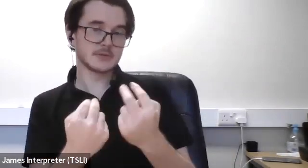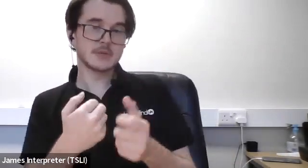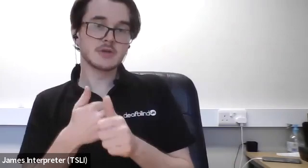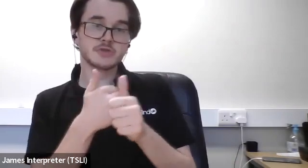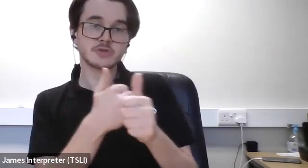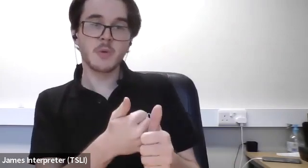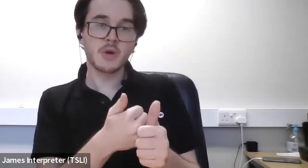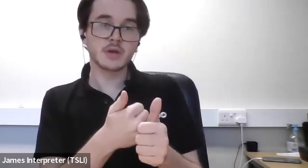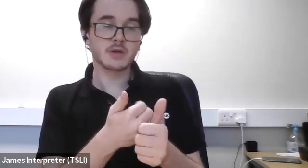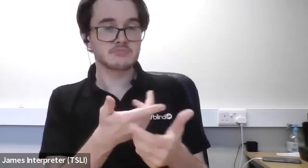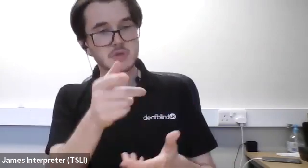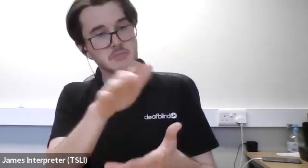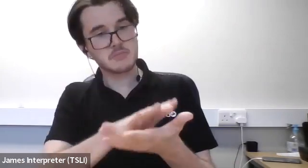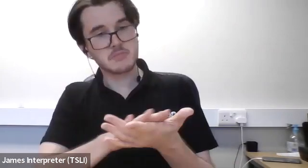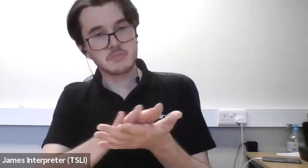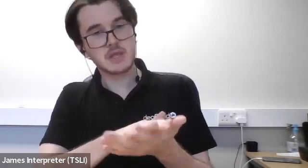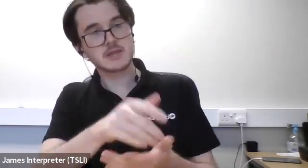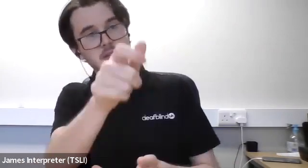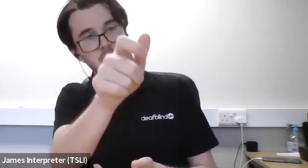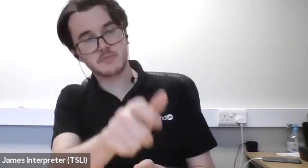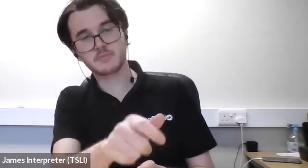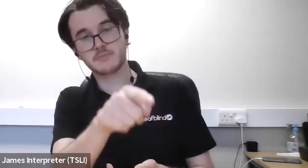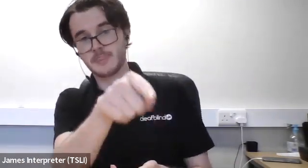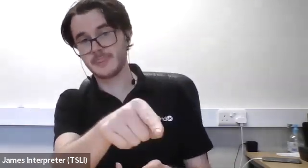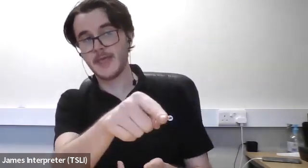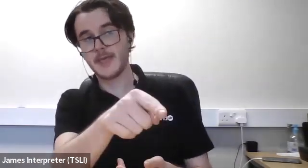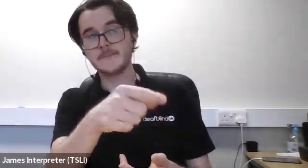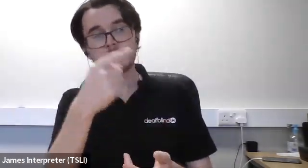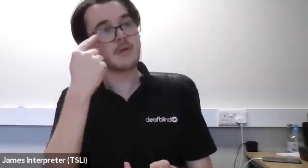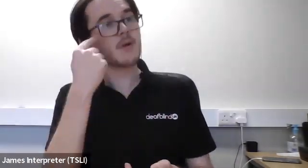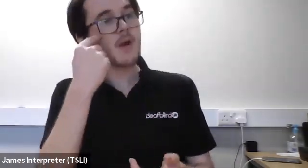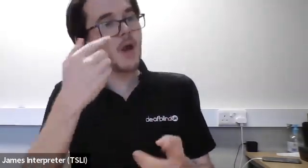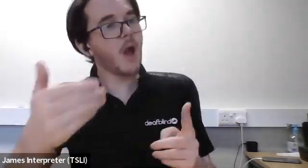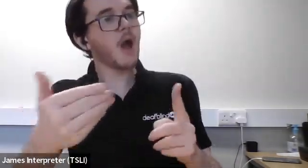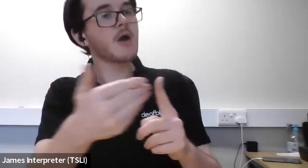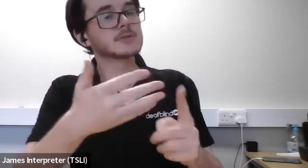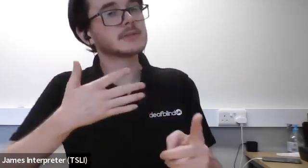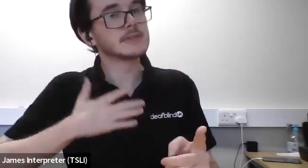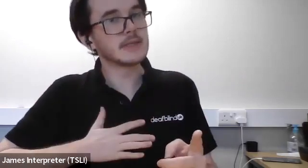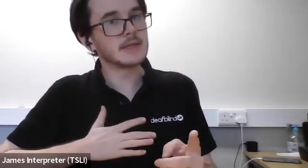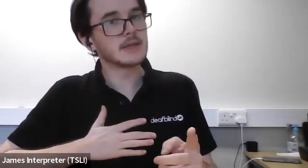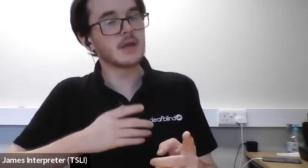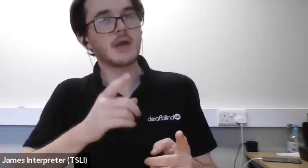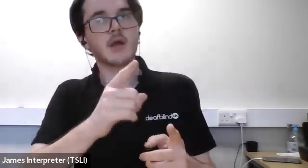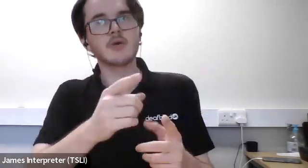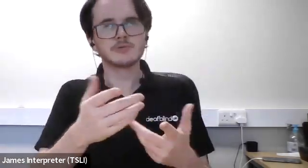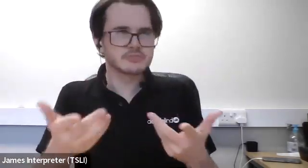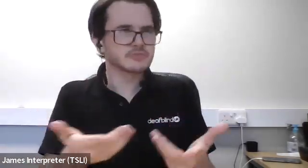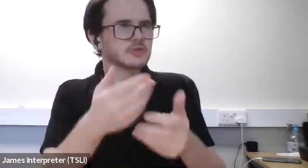the provider to recognise and implement ways in which they can ensure good